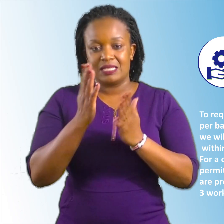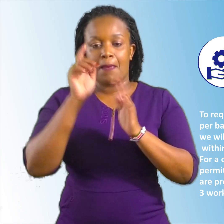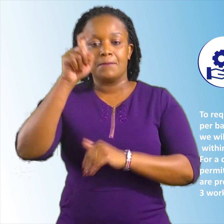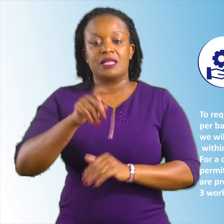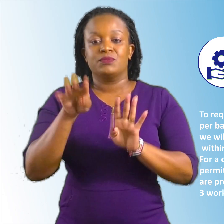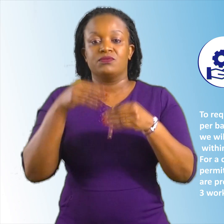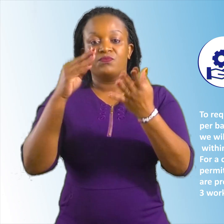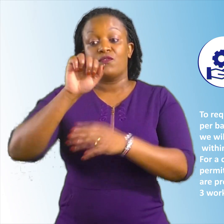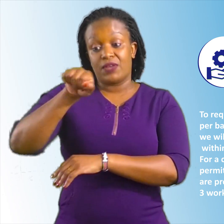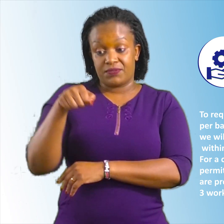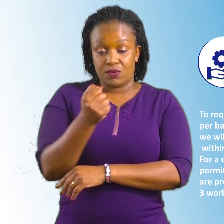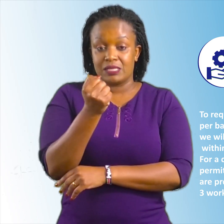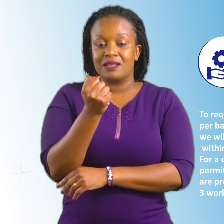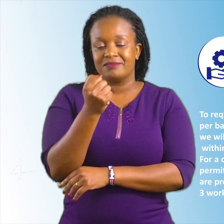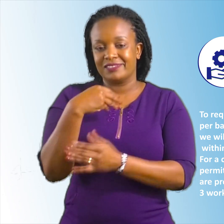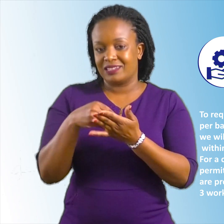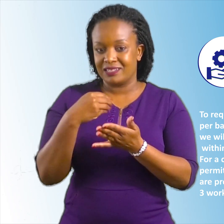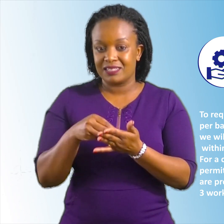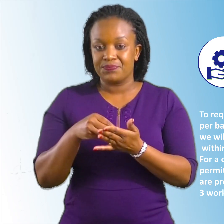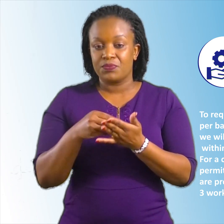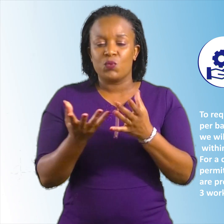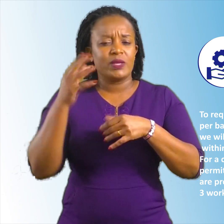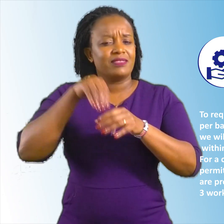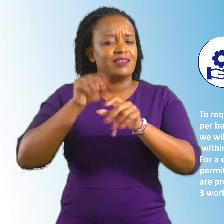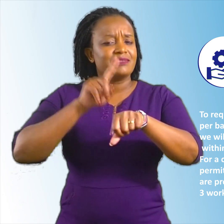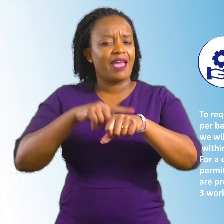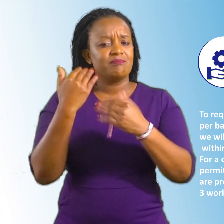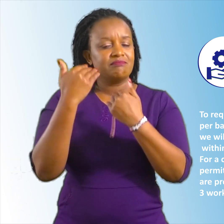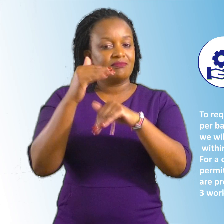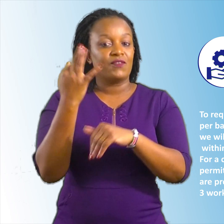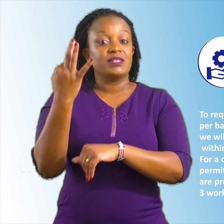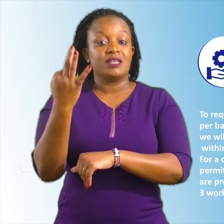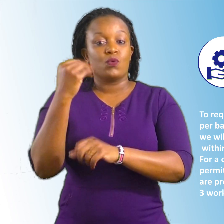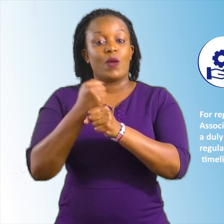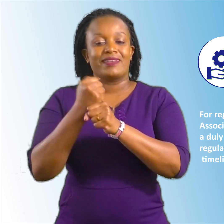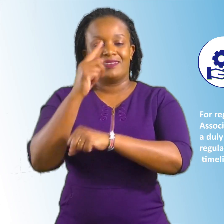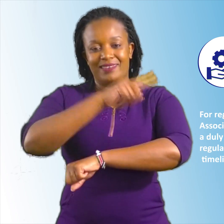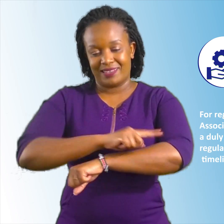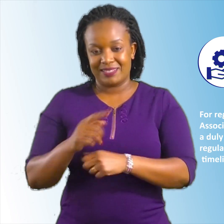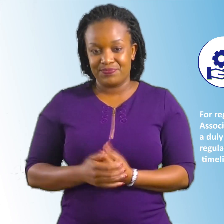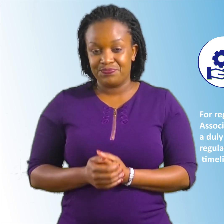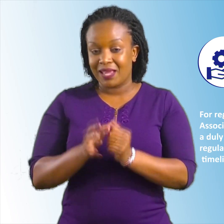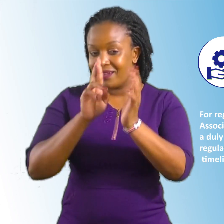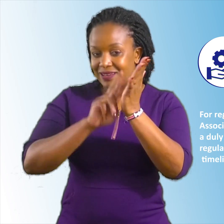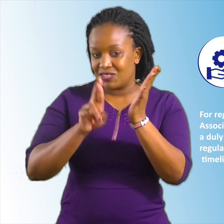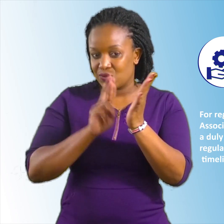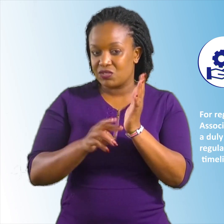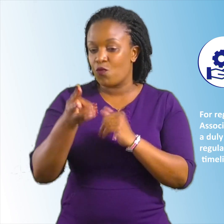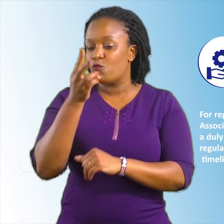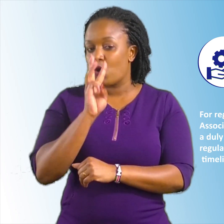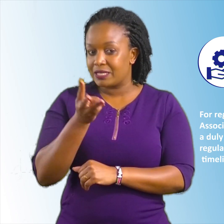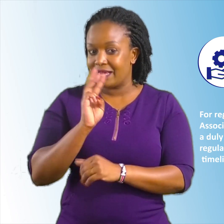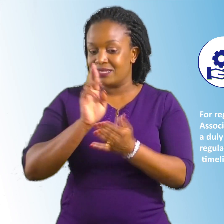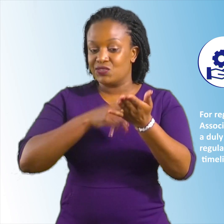are provided at 5,000 Kenya shillings within a timeline of 3 working days. For registration of